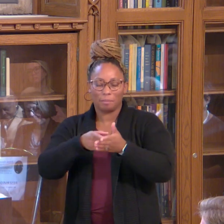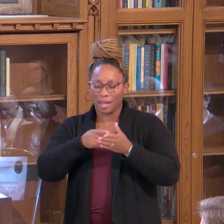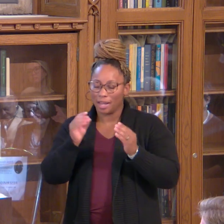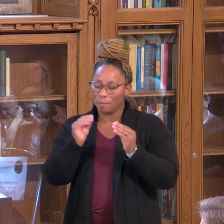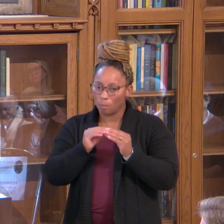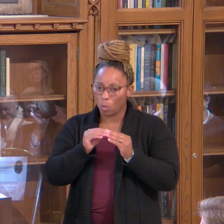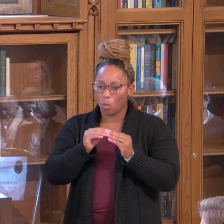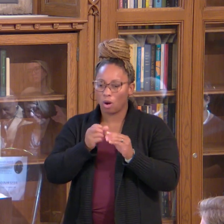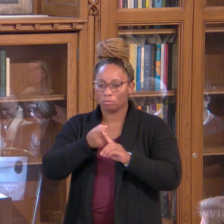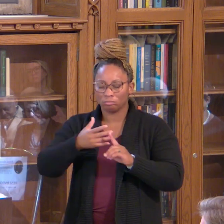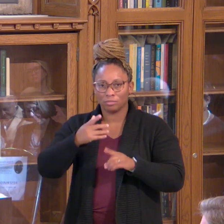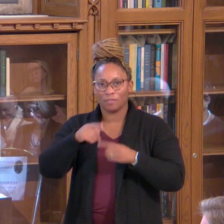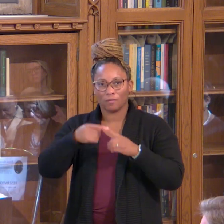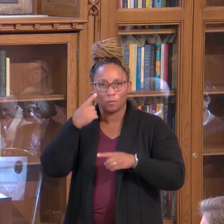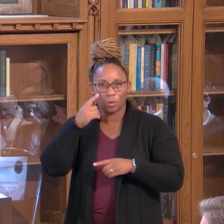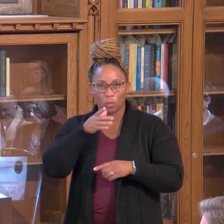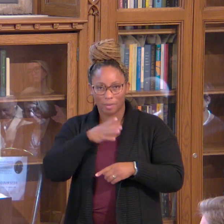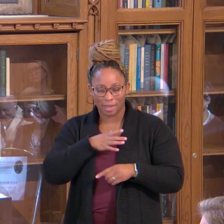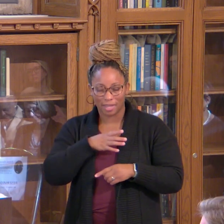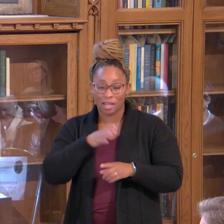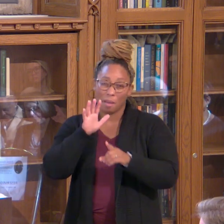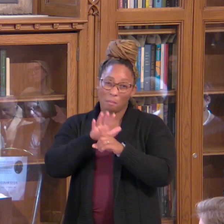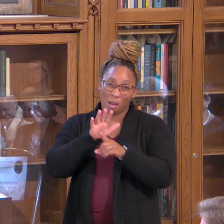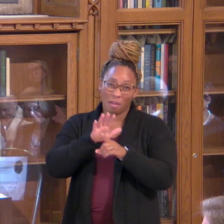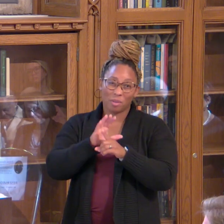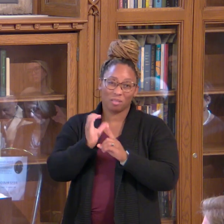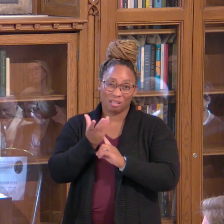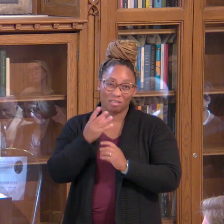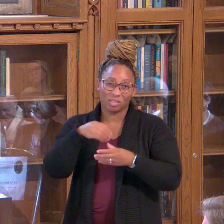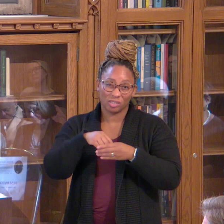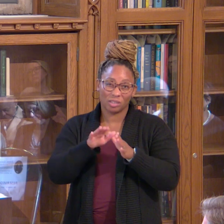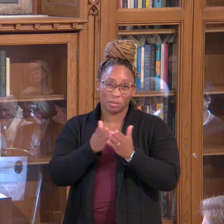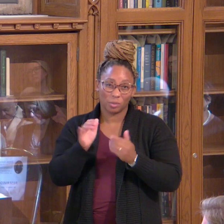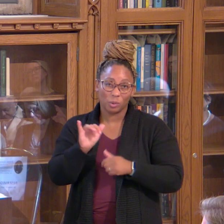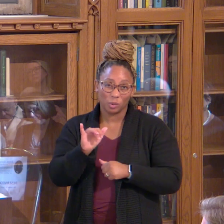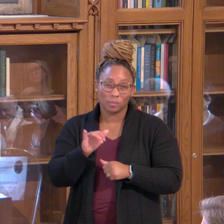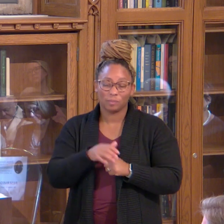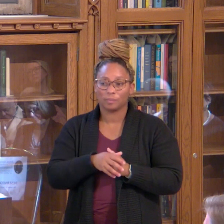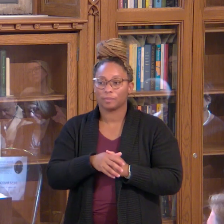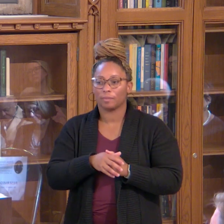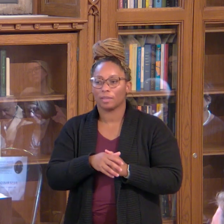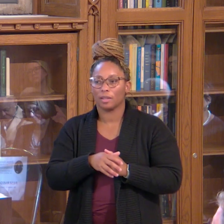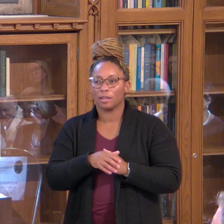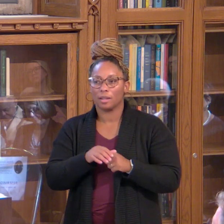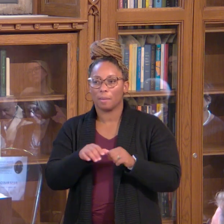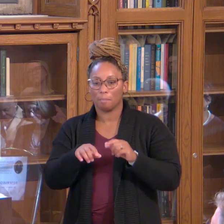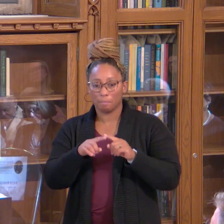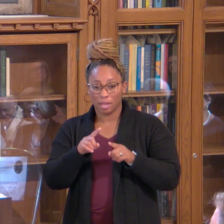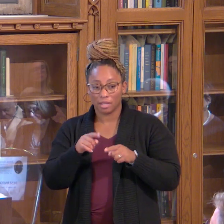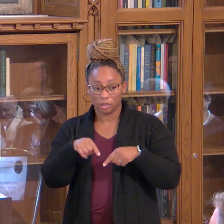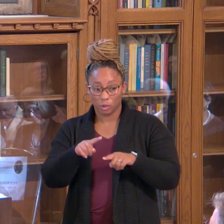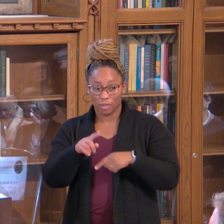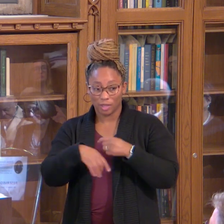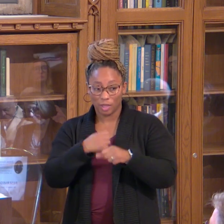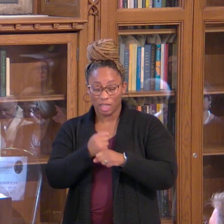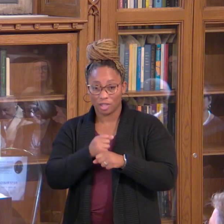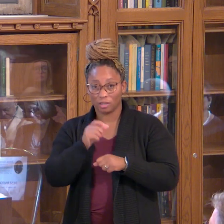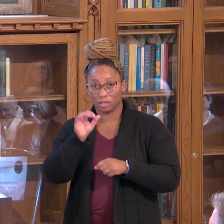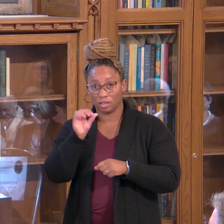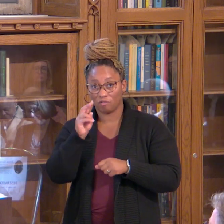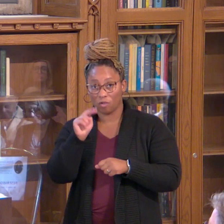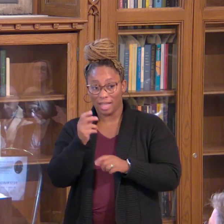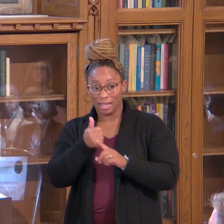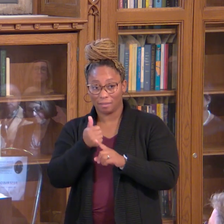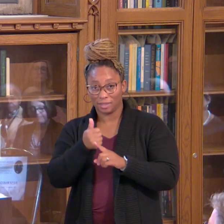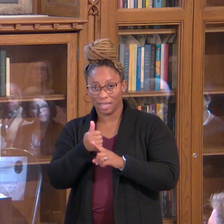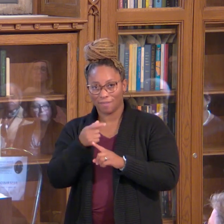women popular culture came into the book more prominently but these were also years when Franklin himself